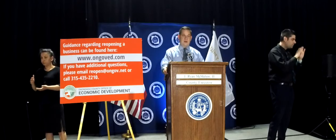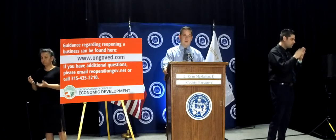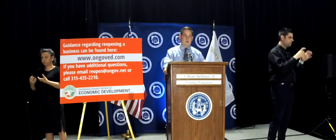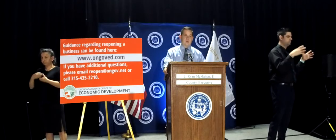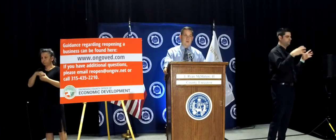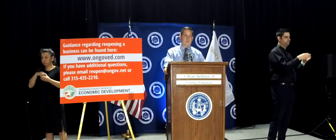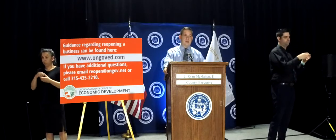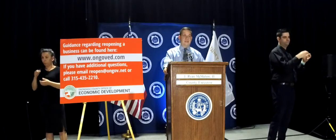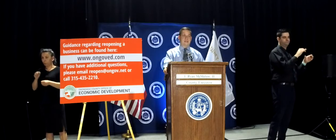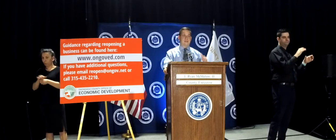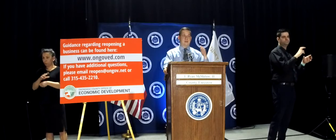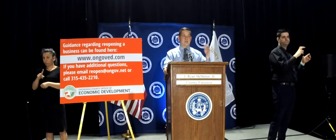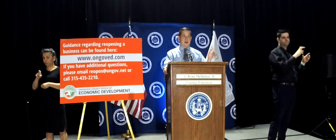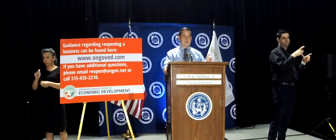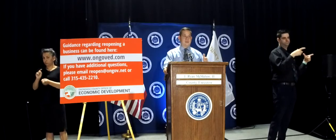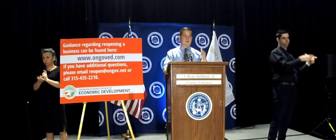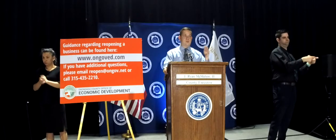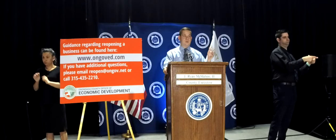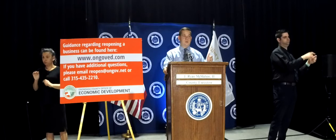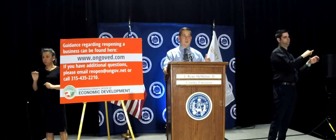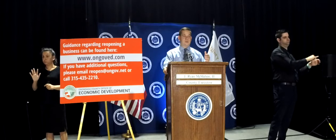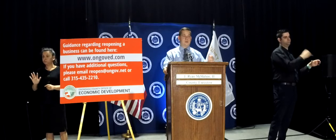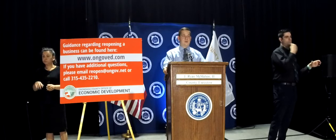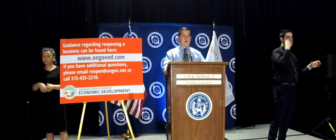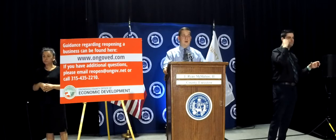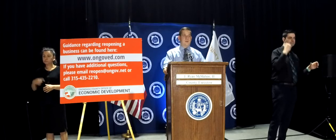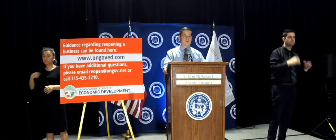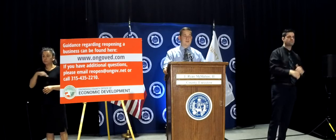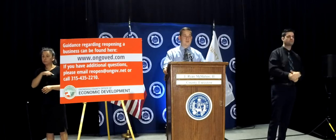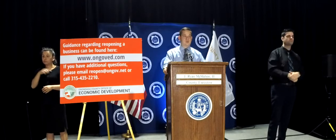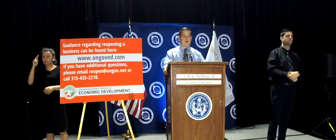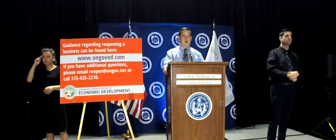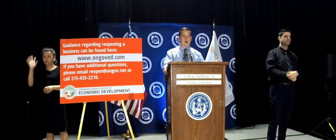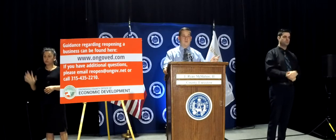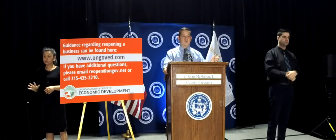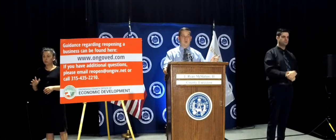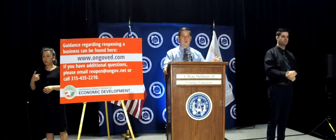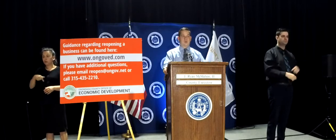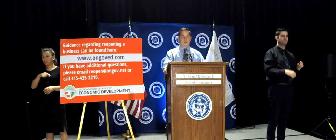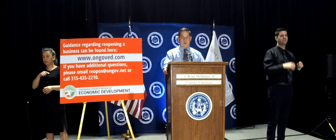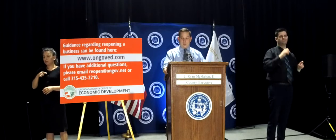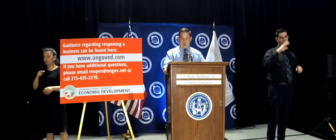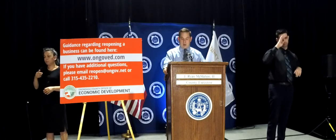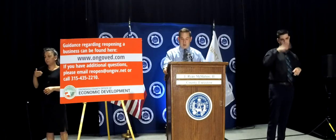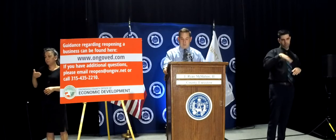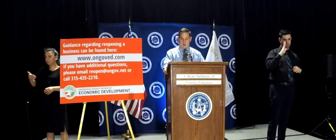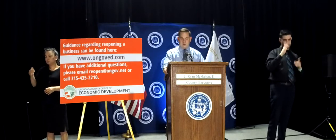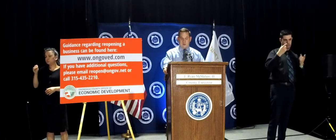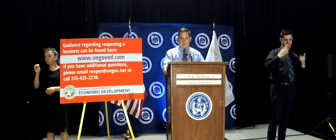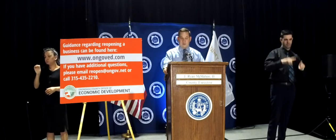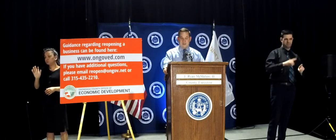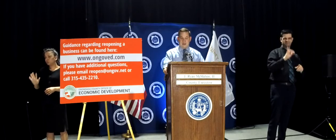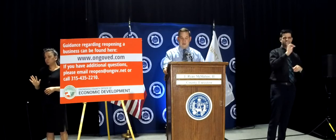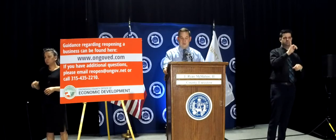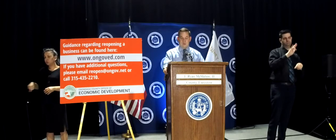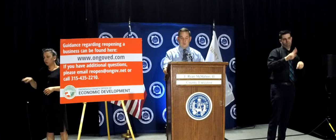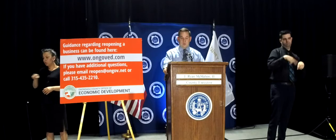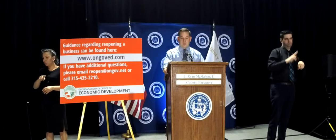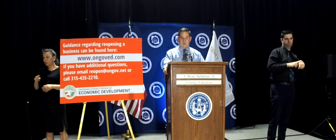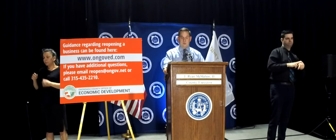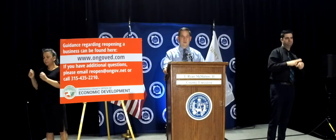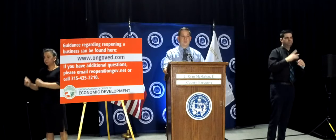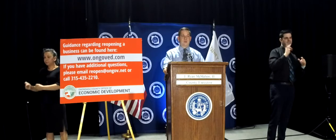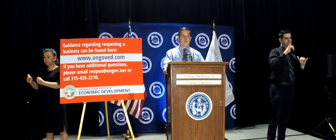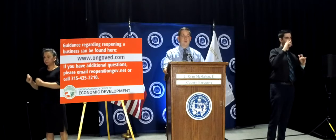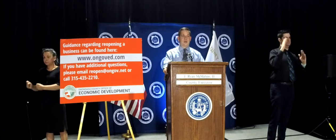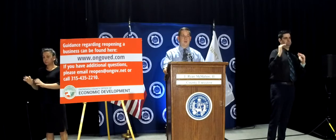We've kind of baked this into the process. We knew this. This doesn't strain our infrastructure, but also it's not a